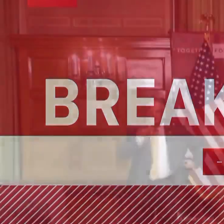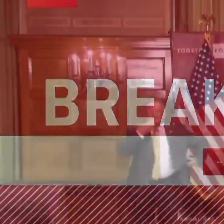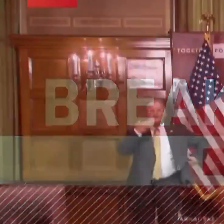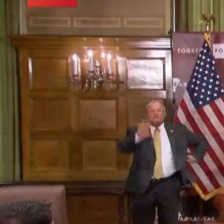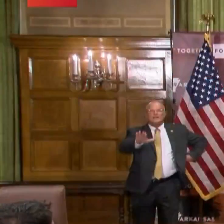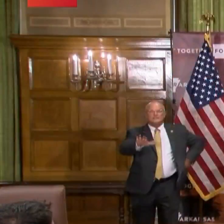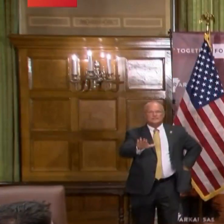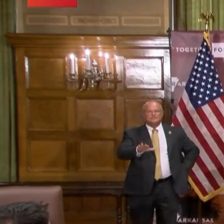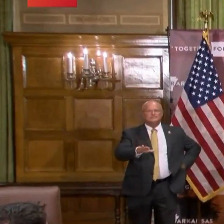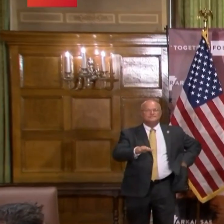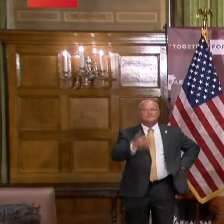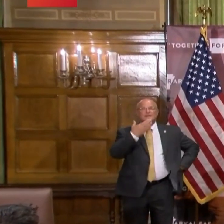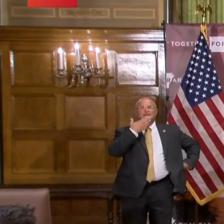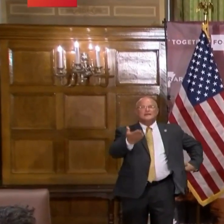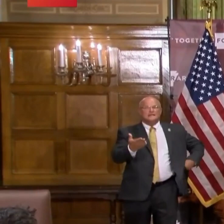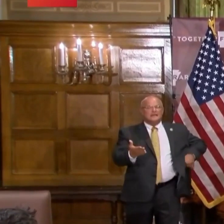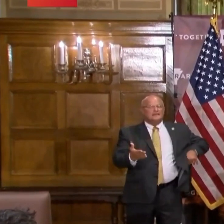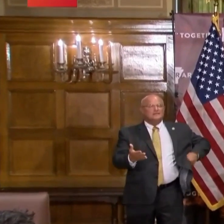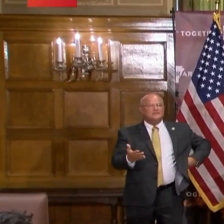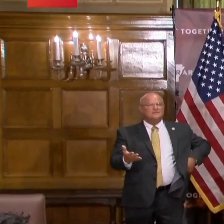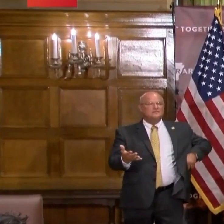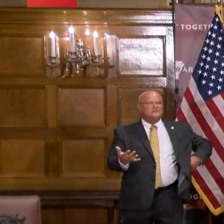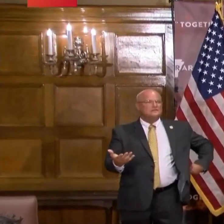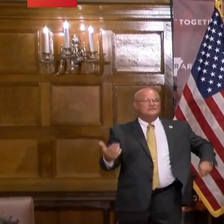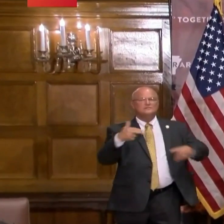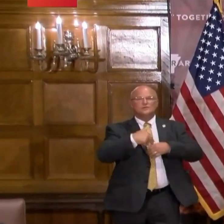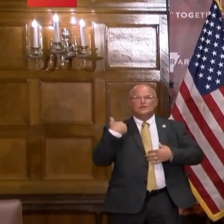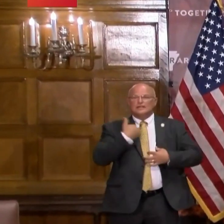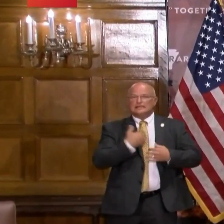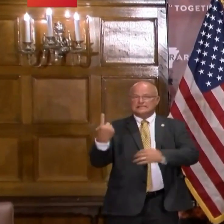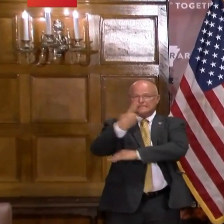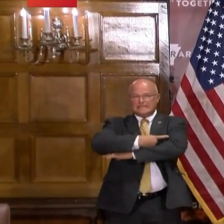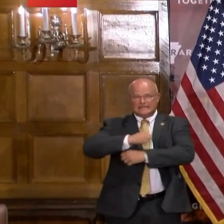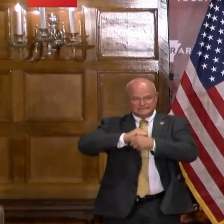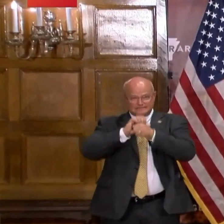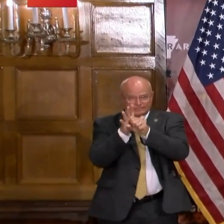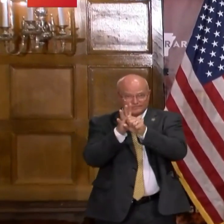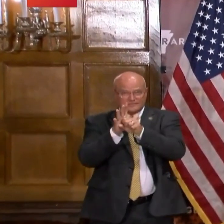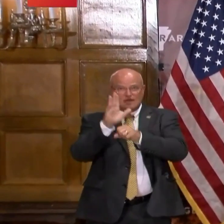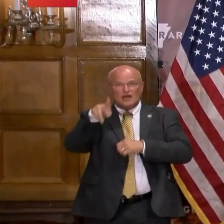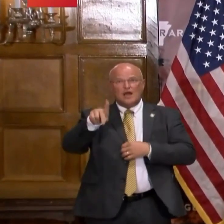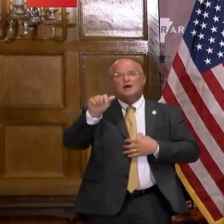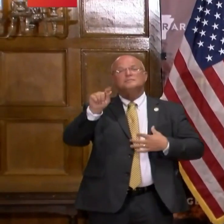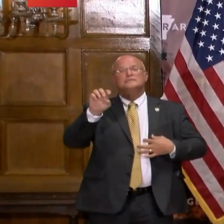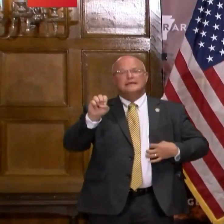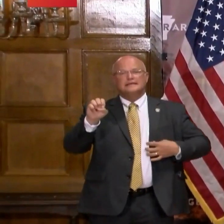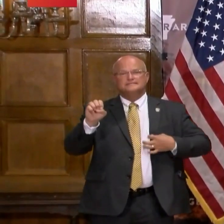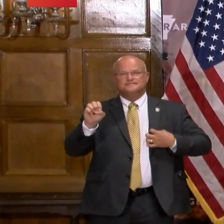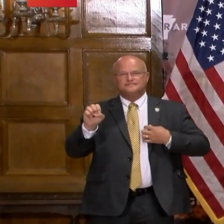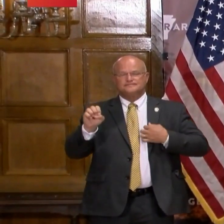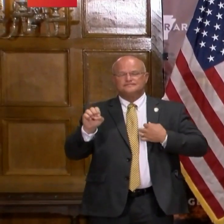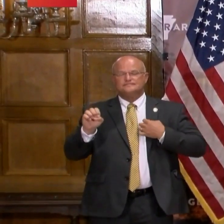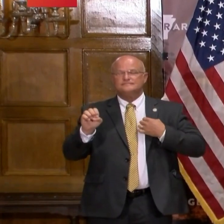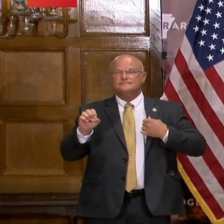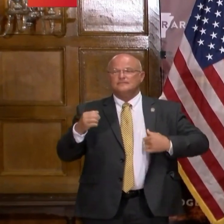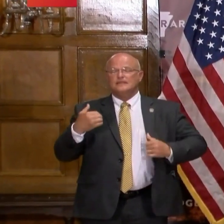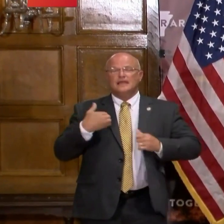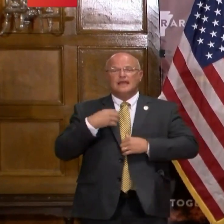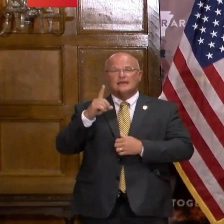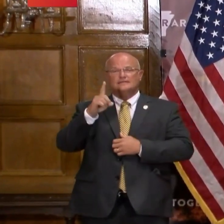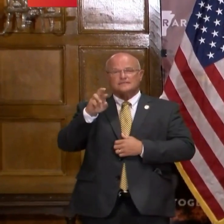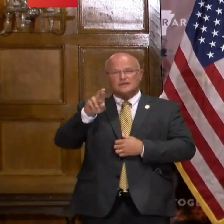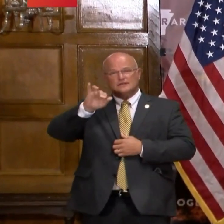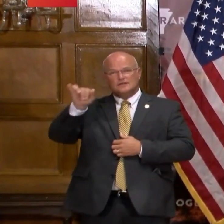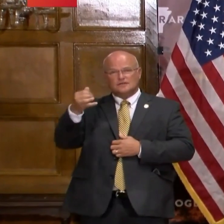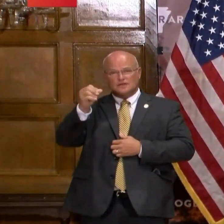Good afternoon to everyone. Thank you for joining us for today's COVID-19 daily update. I'm joined, of course, by Dr.